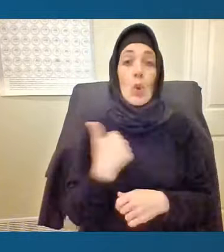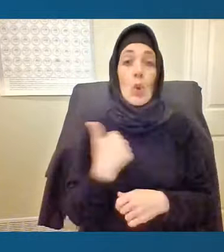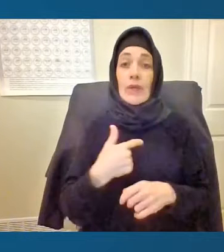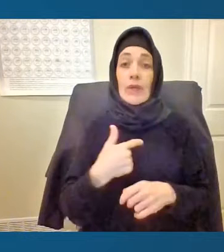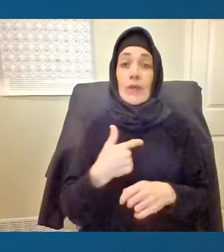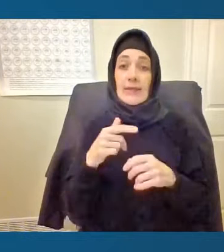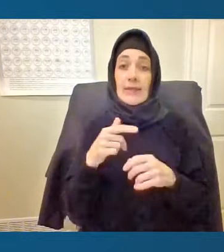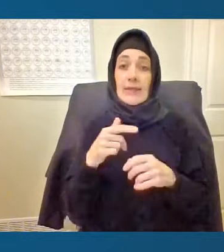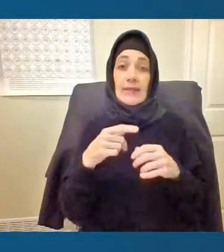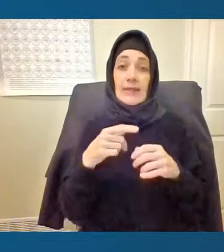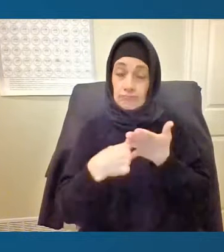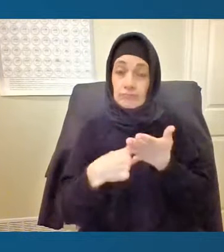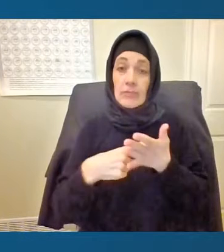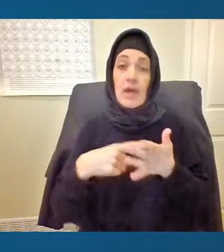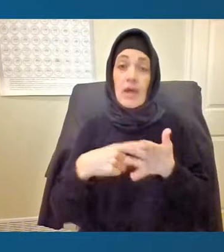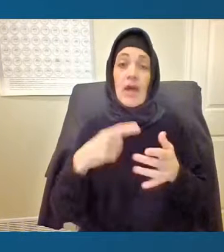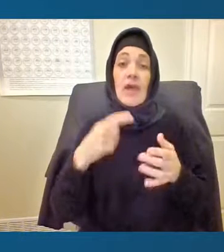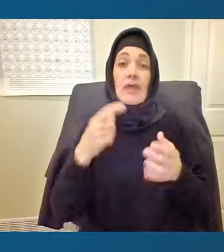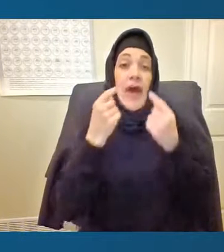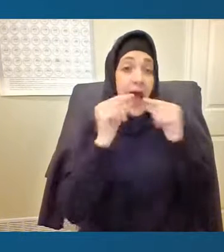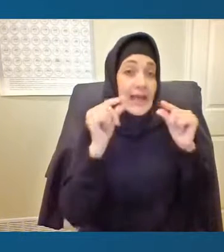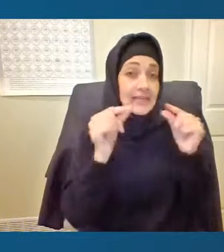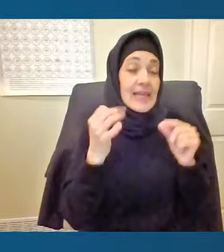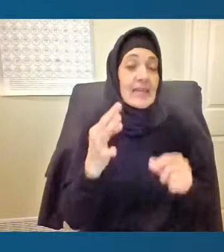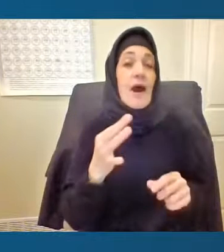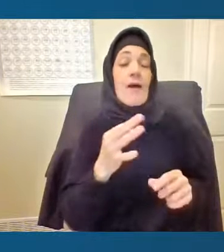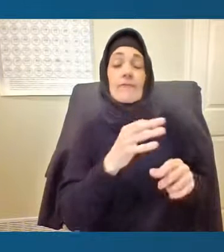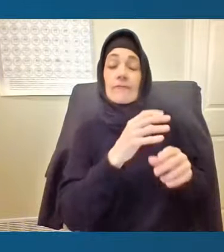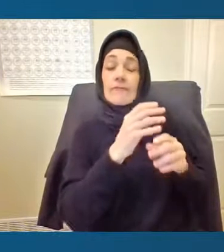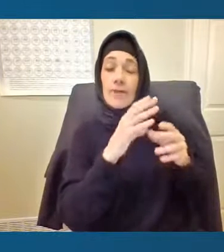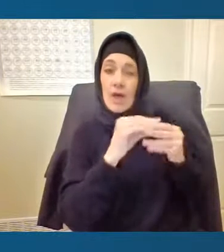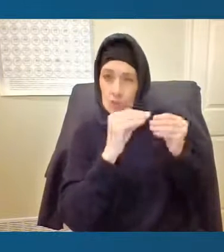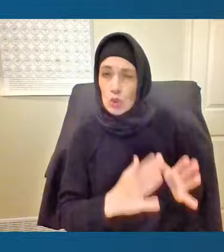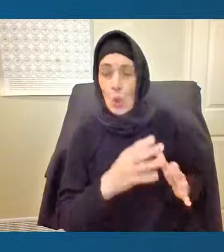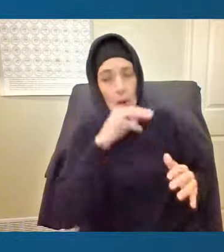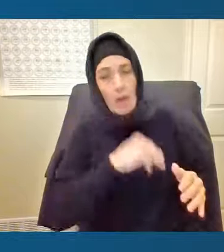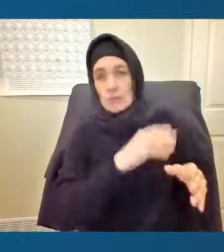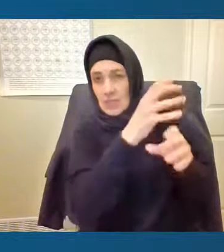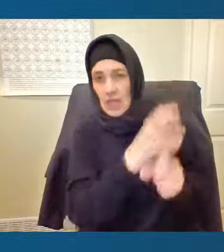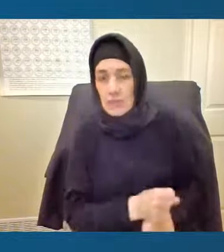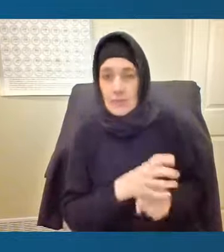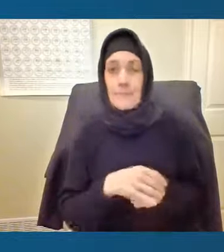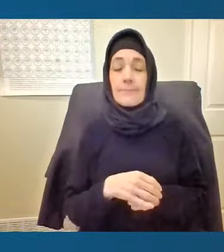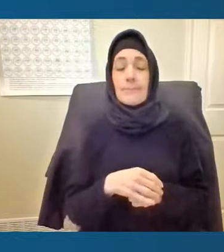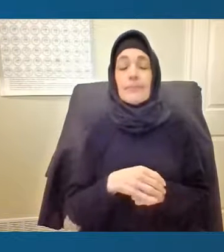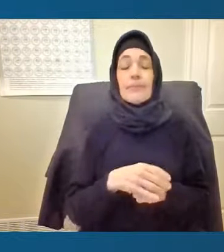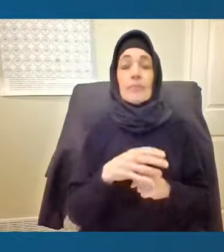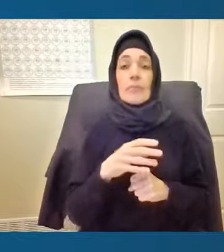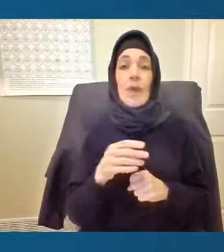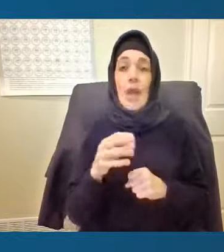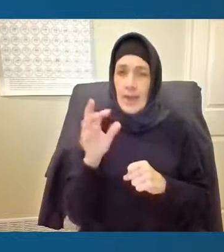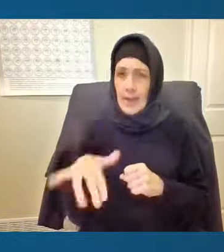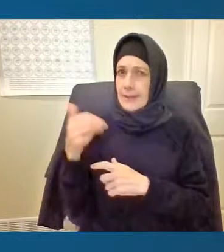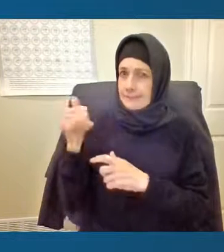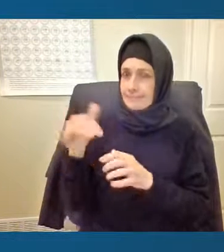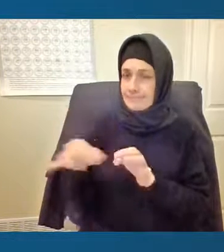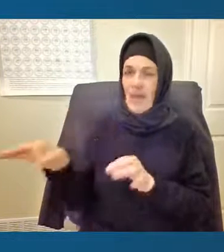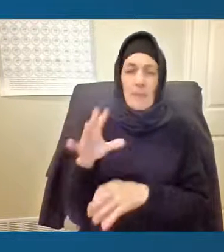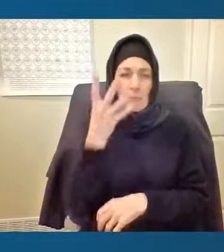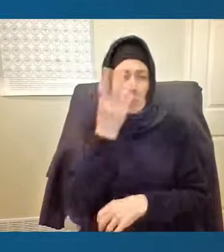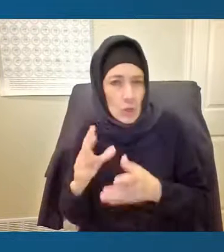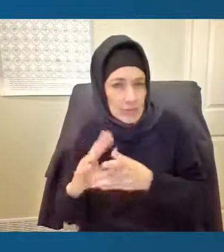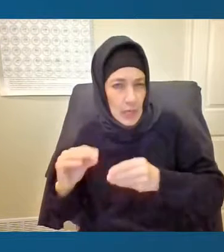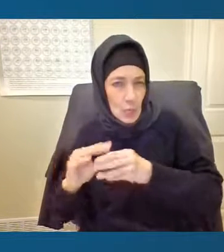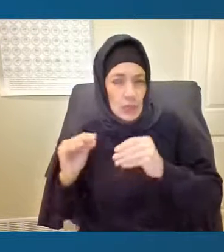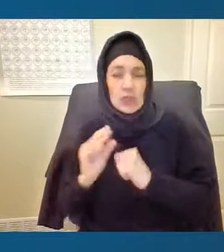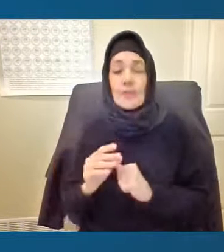that you should keep company with people. Man dhakarakum billahi ru'ya. This was a beautiful narration from last week. The person